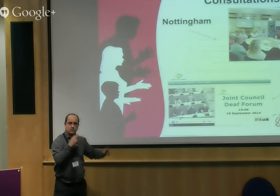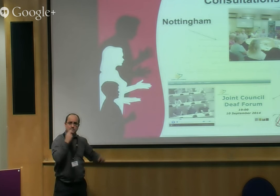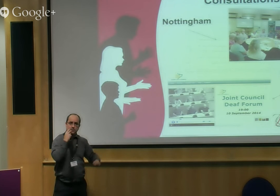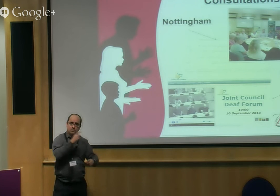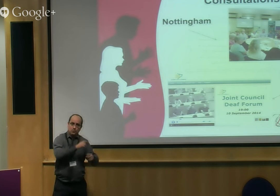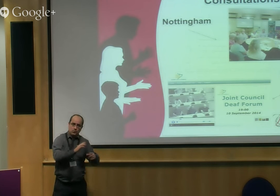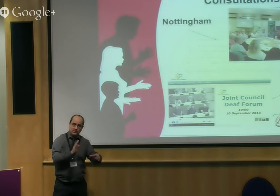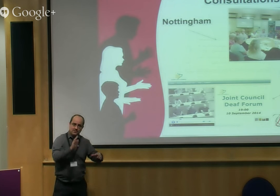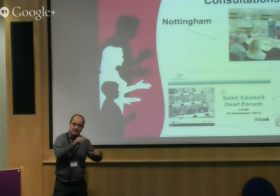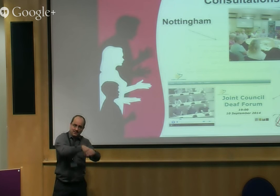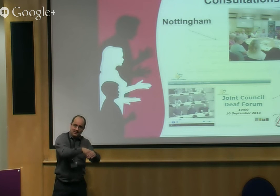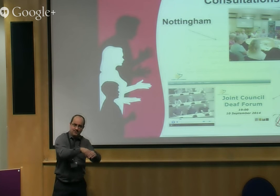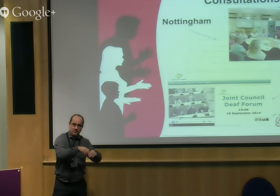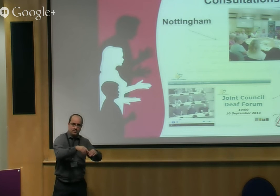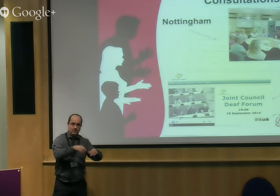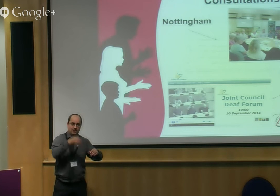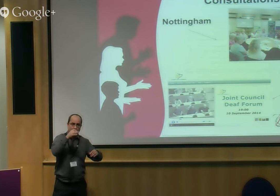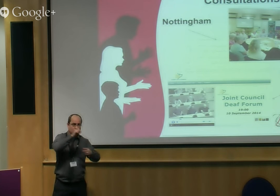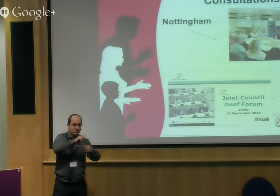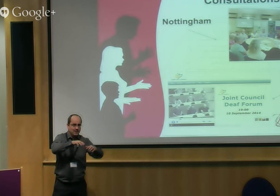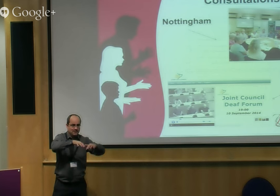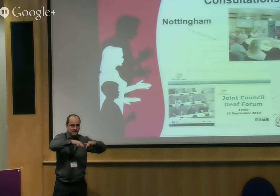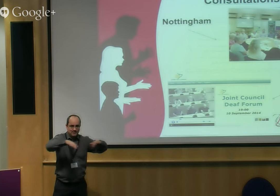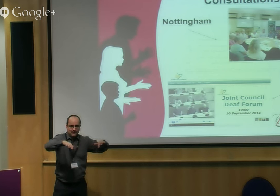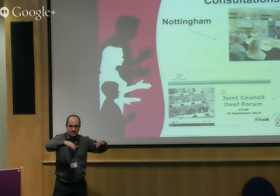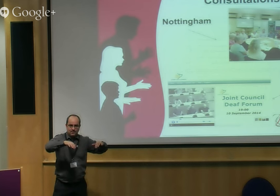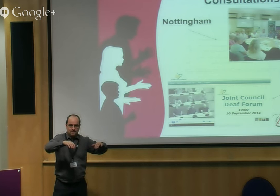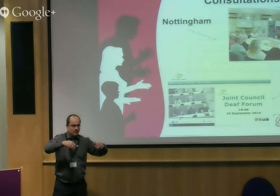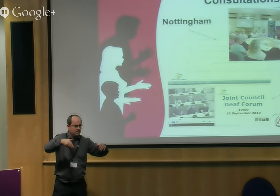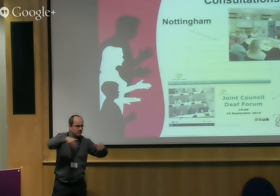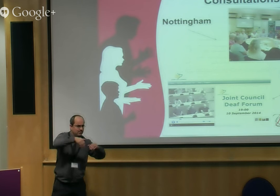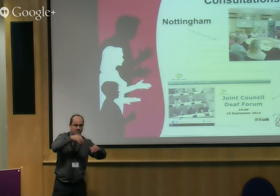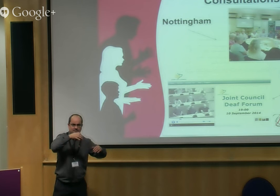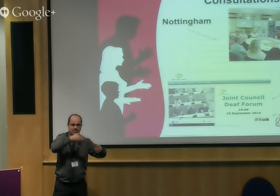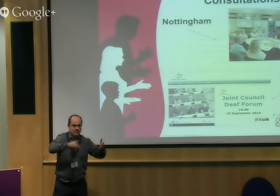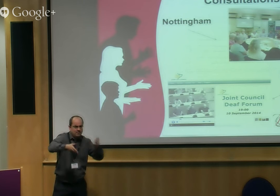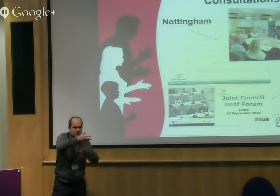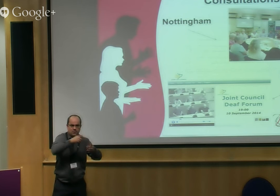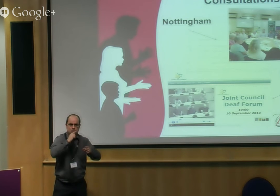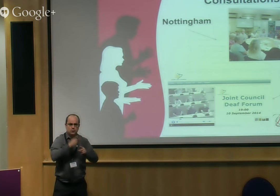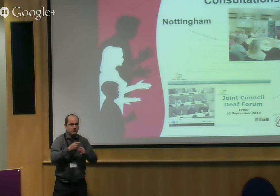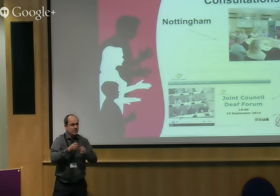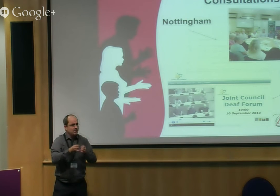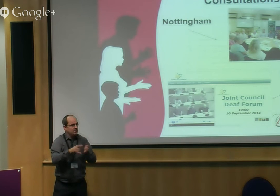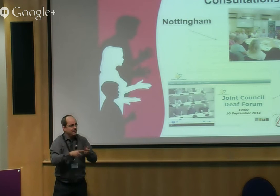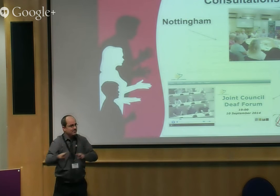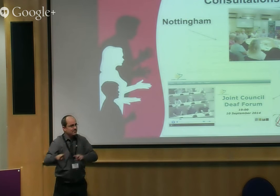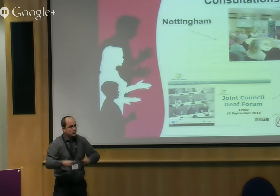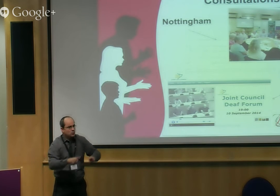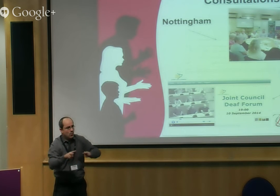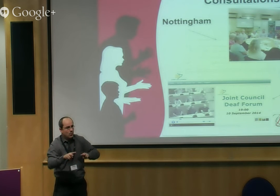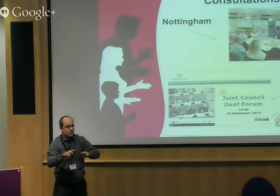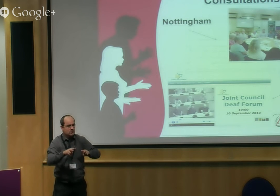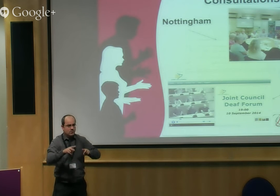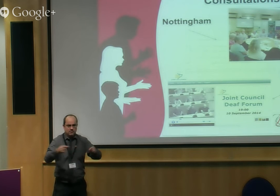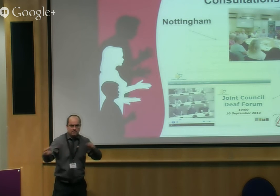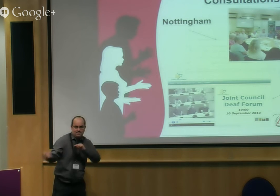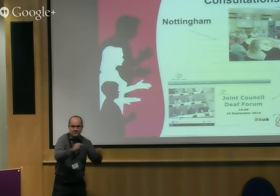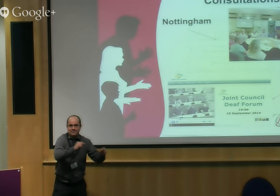we had in Nottingham. And it was great to bring everyone together. And we talked about what was happening in the